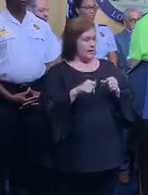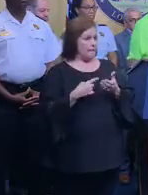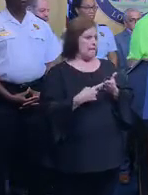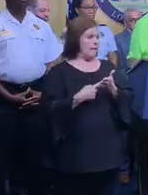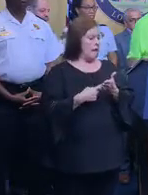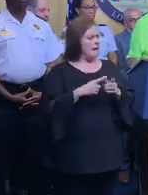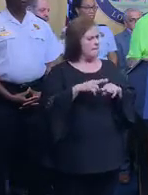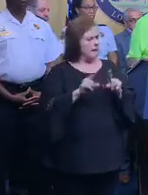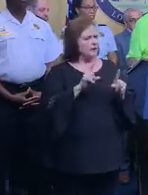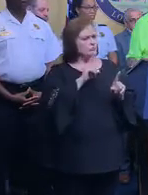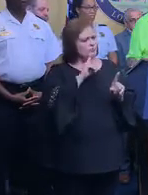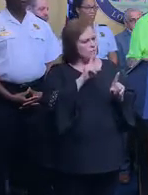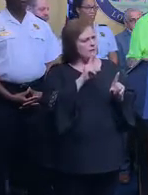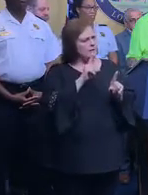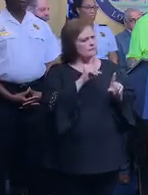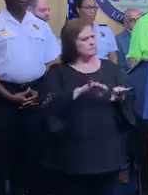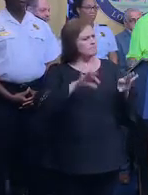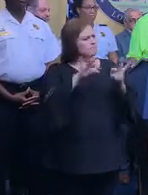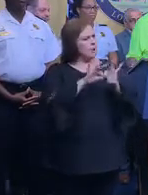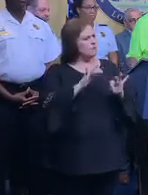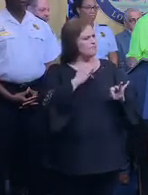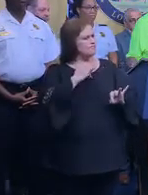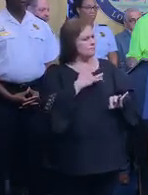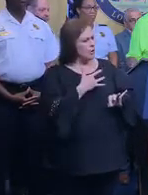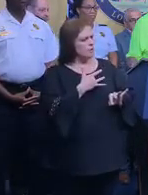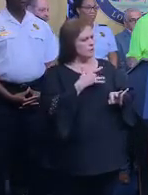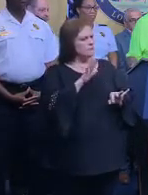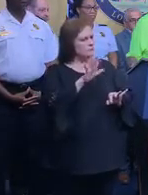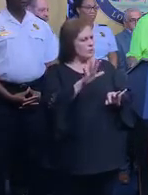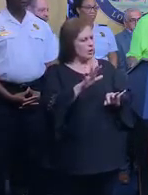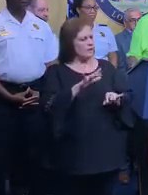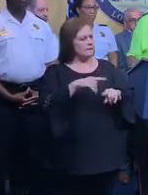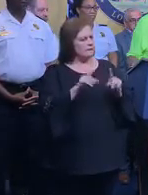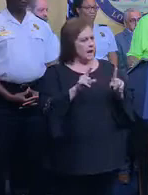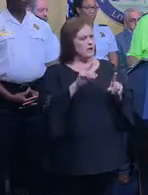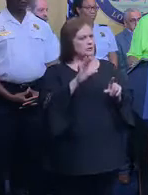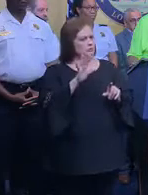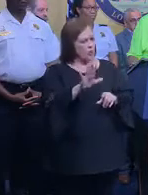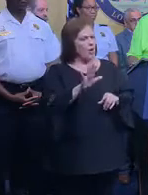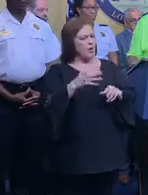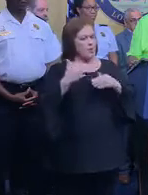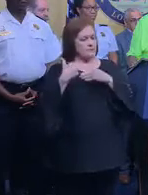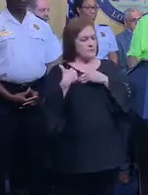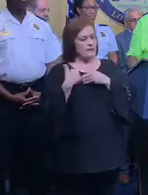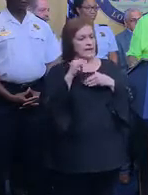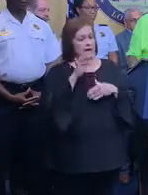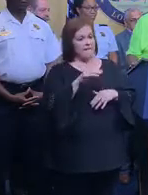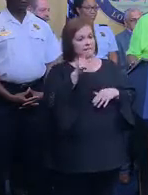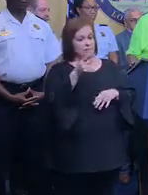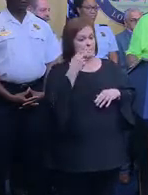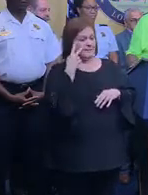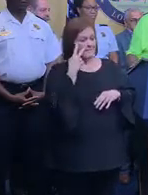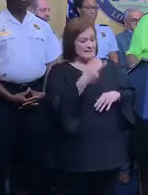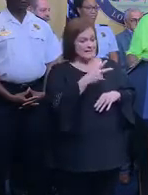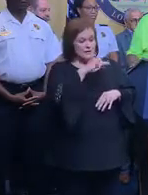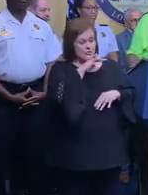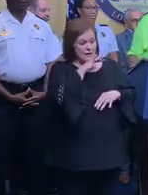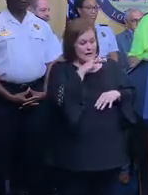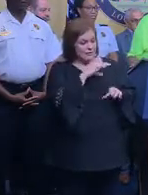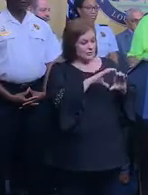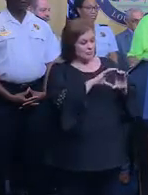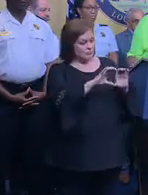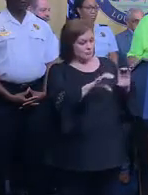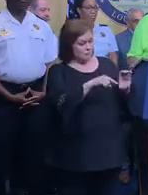moral responsibility. But I will question whether it is your practical responsibility. If you see trash in front of a storm